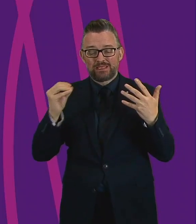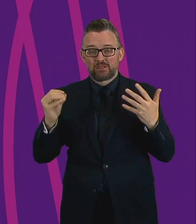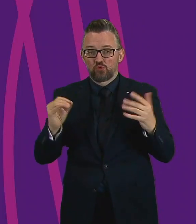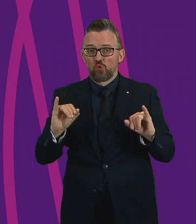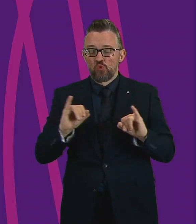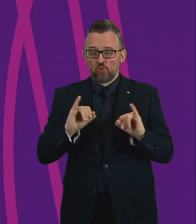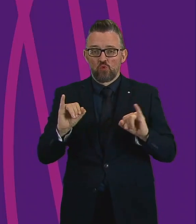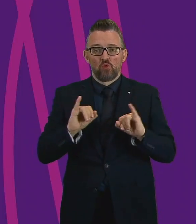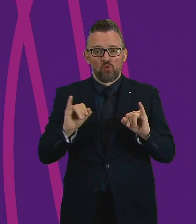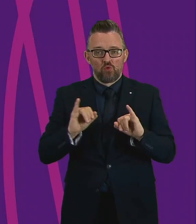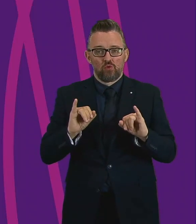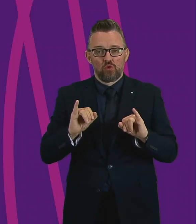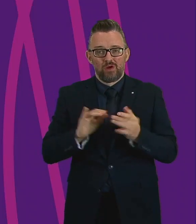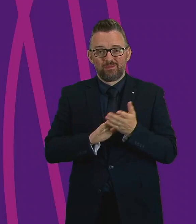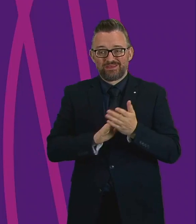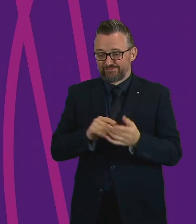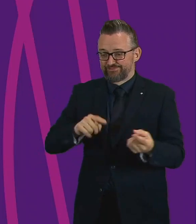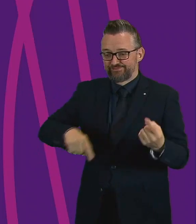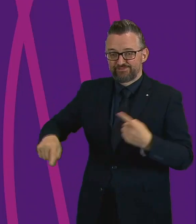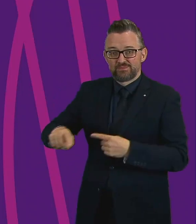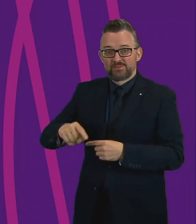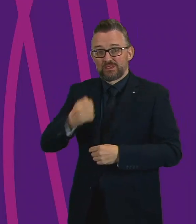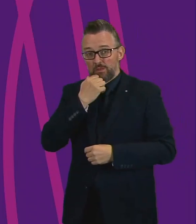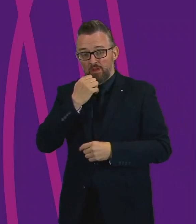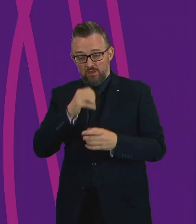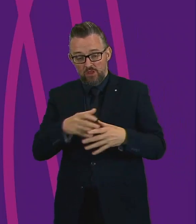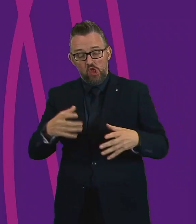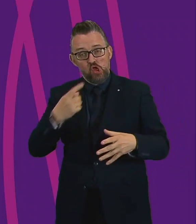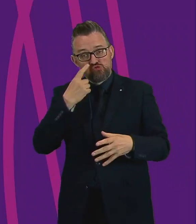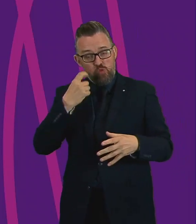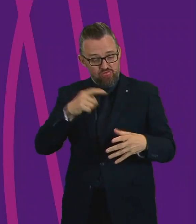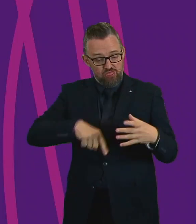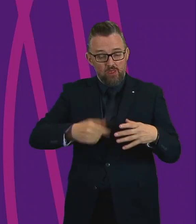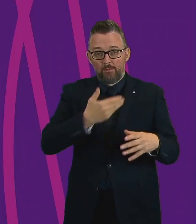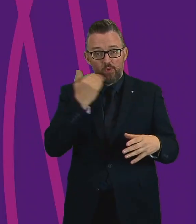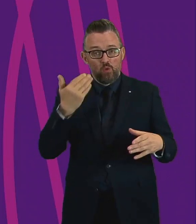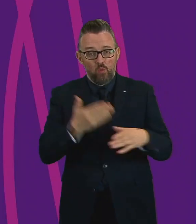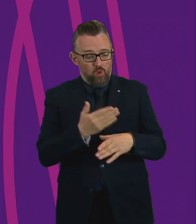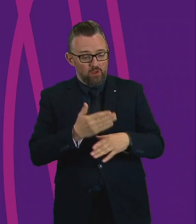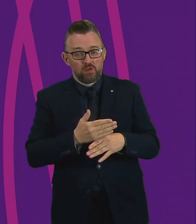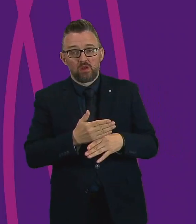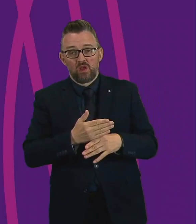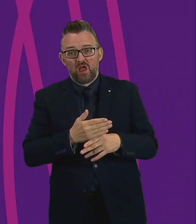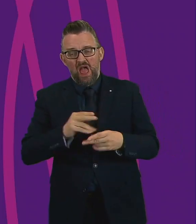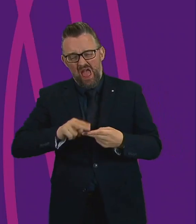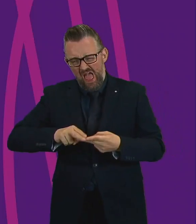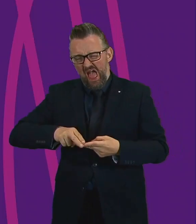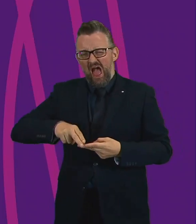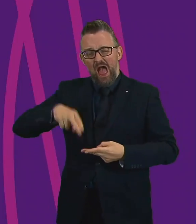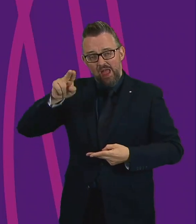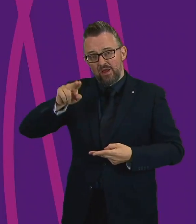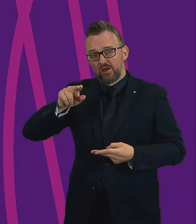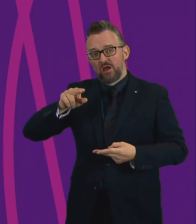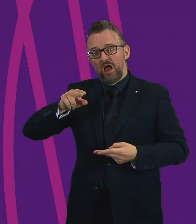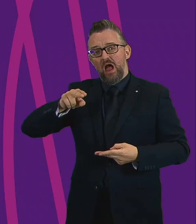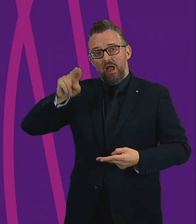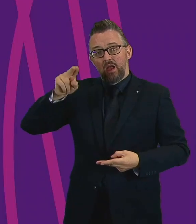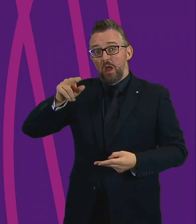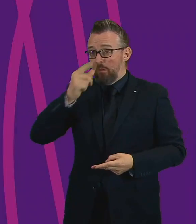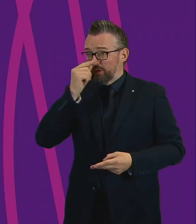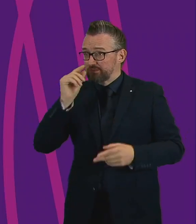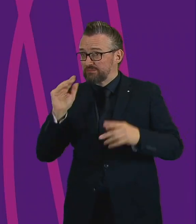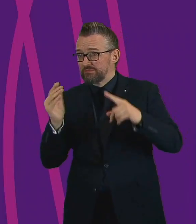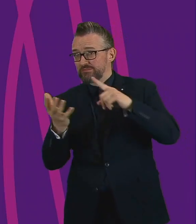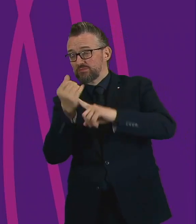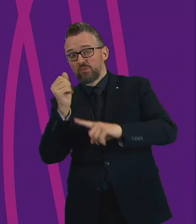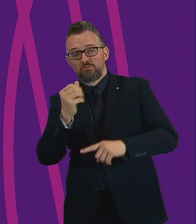this would mean a correspondent rise in youth unemployment 2 to 3 times higher, possibly reaching